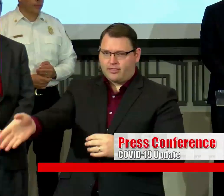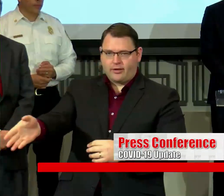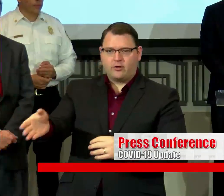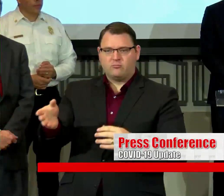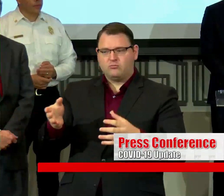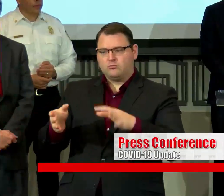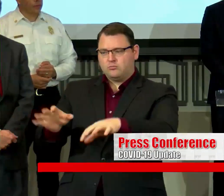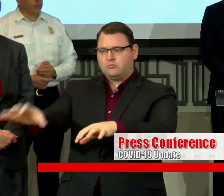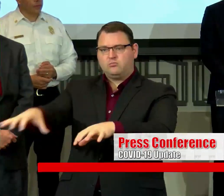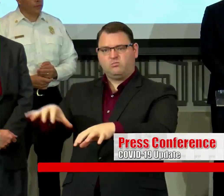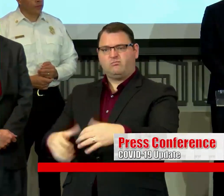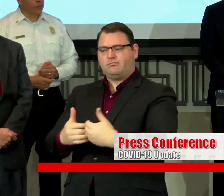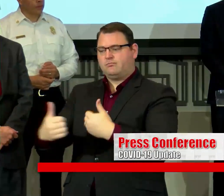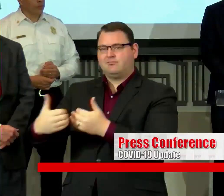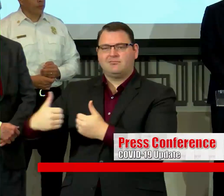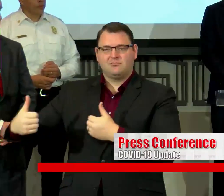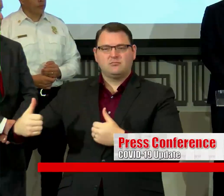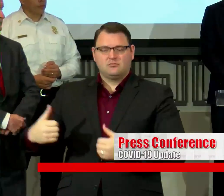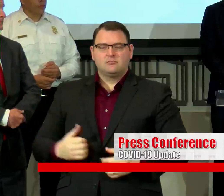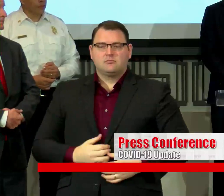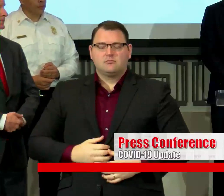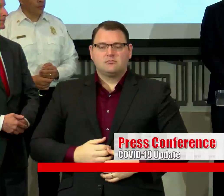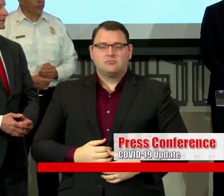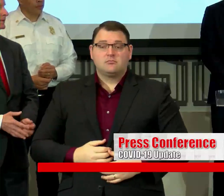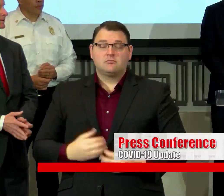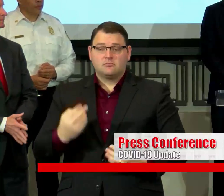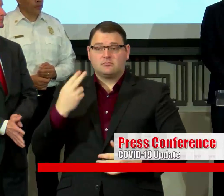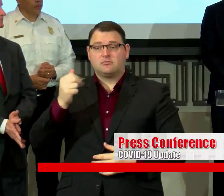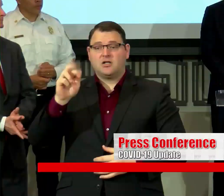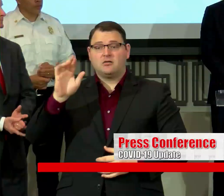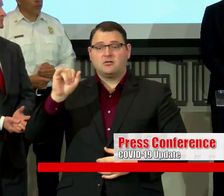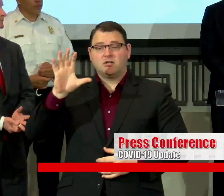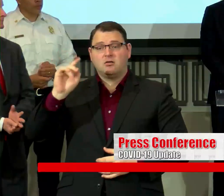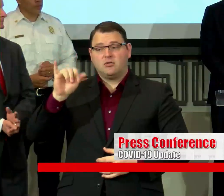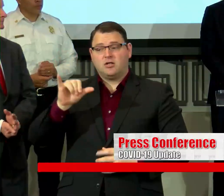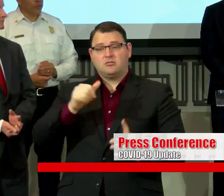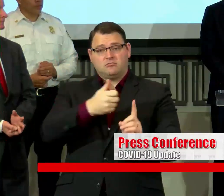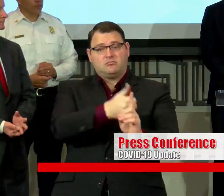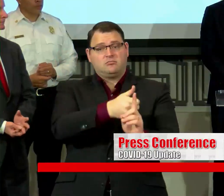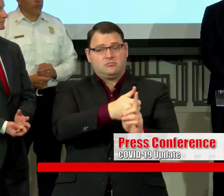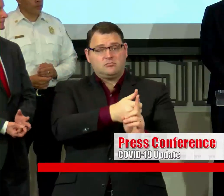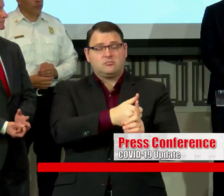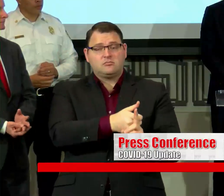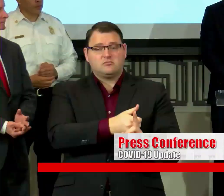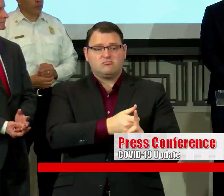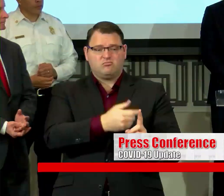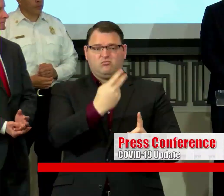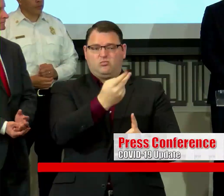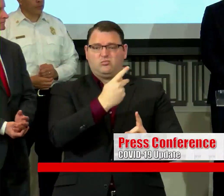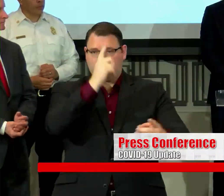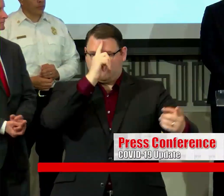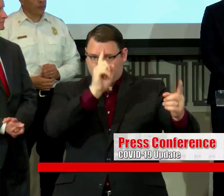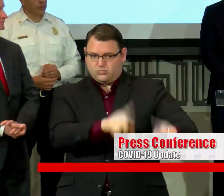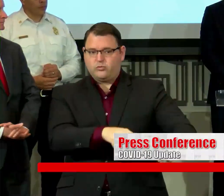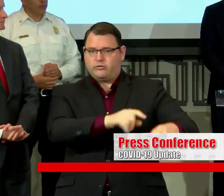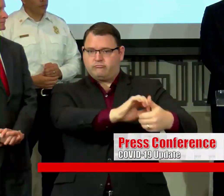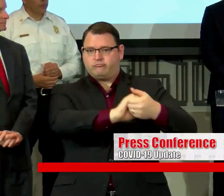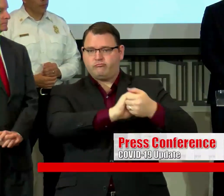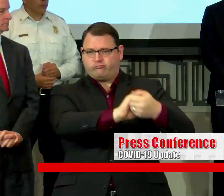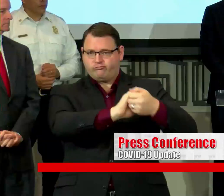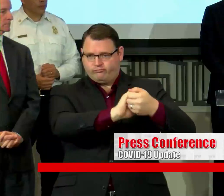are leasing the facilities. Harris County will be responsible for providing the ancillary